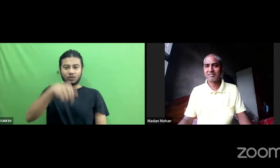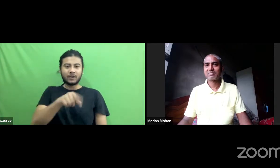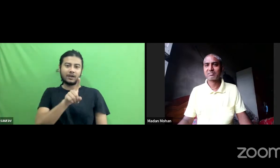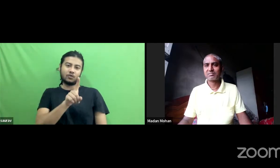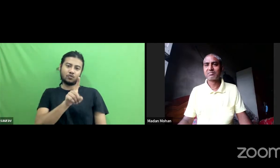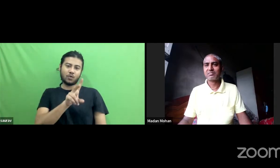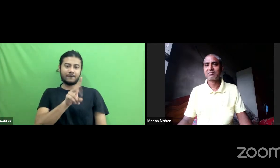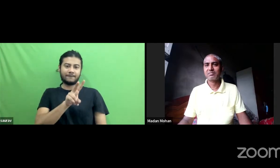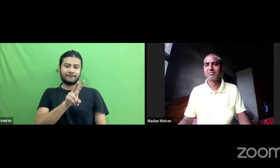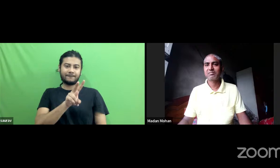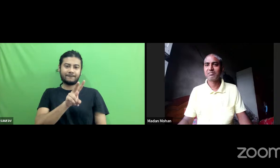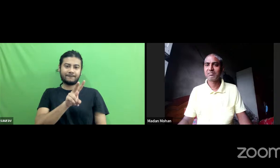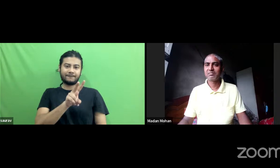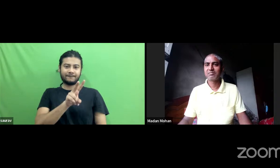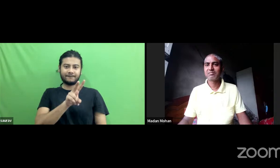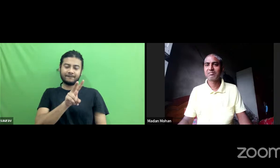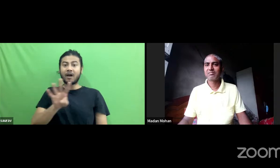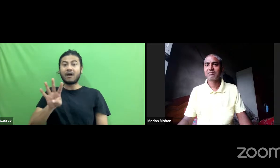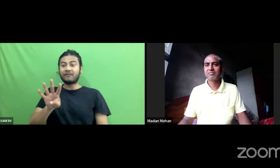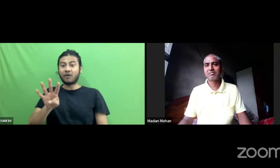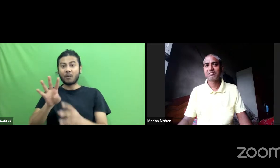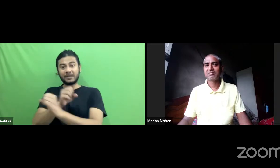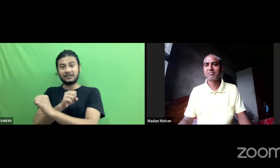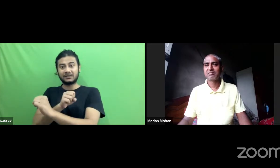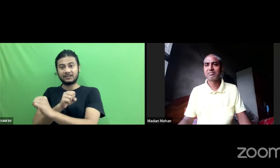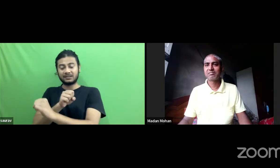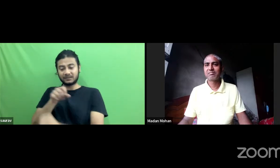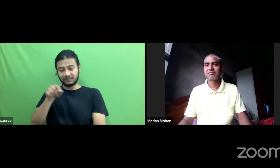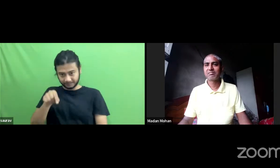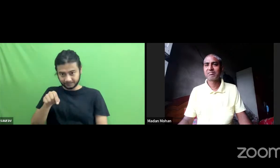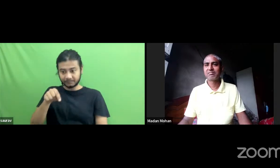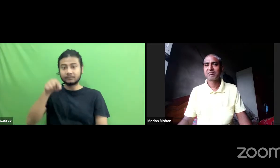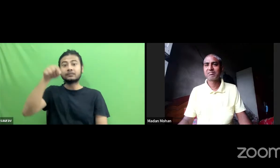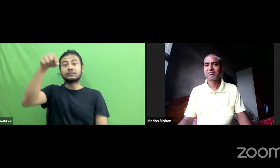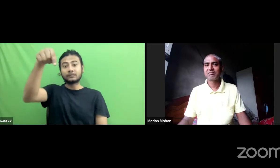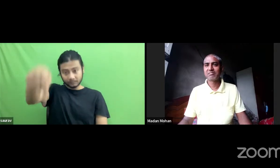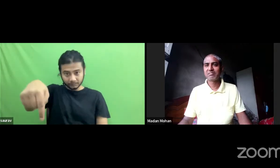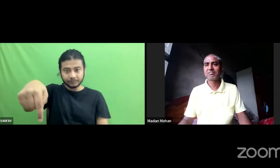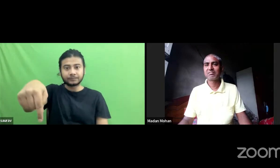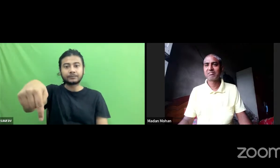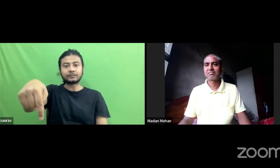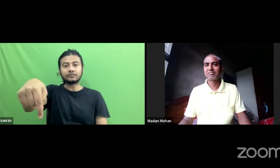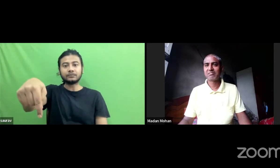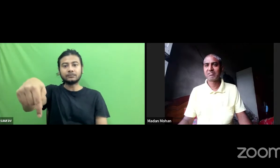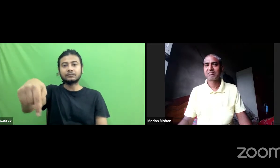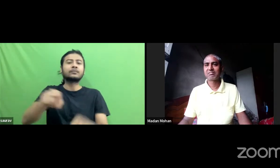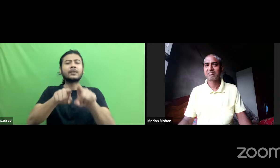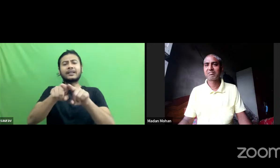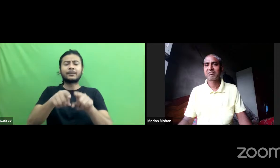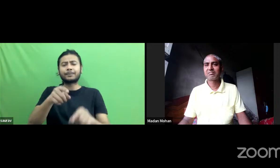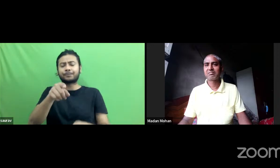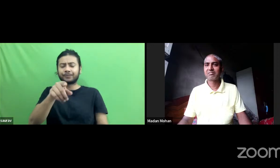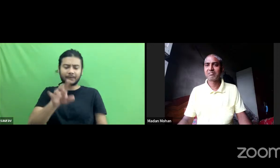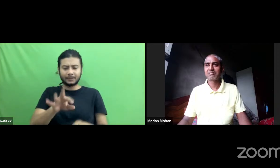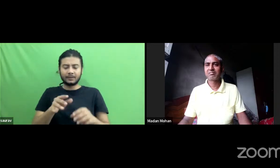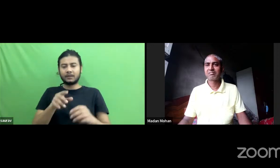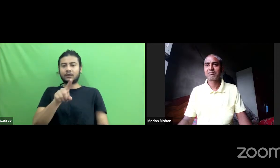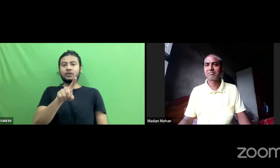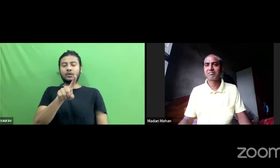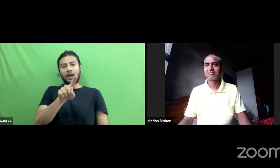17. Again, another round. So, but then you finish that. You understood what I'm saying?